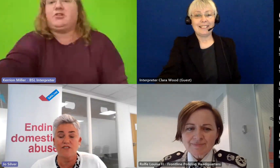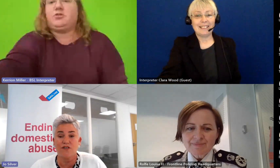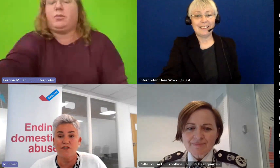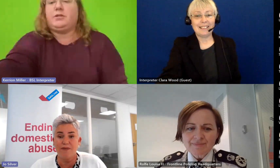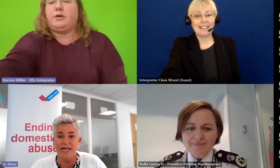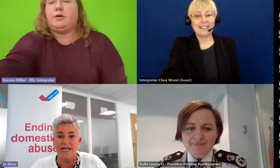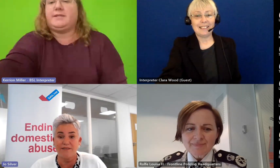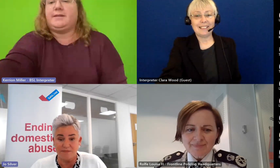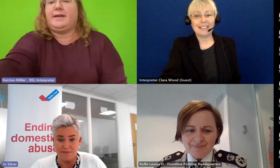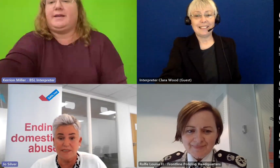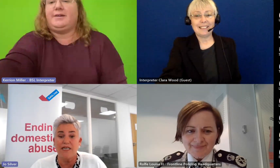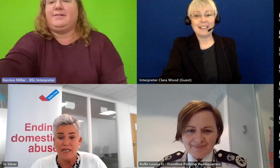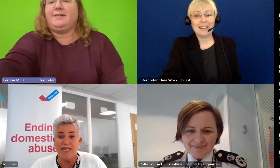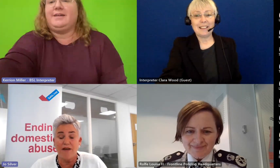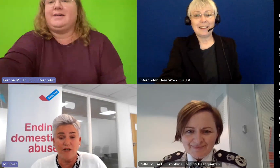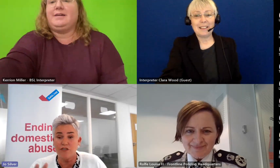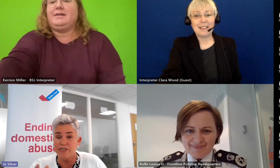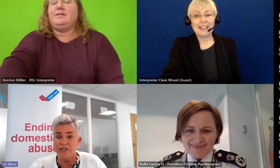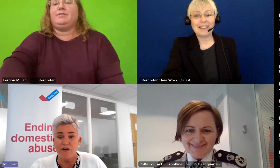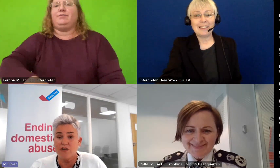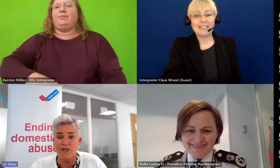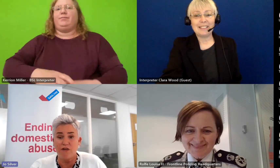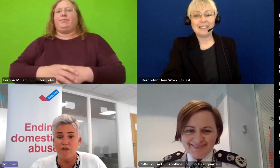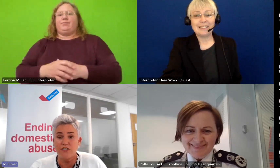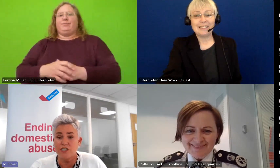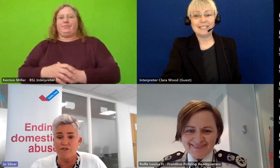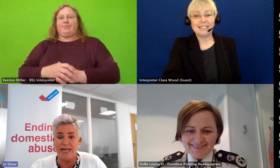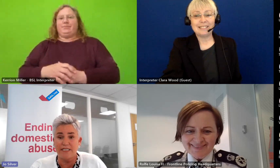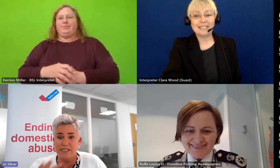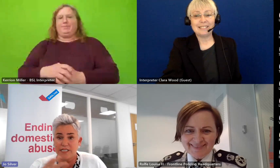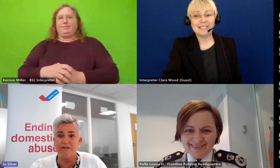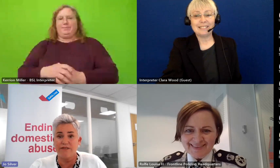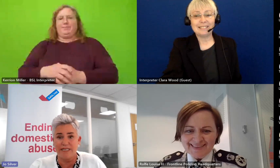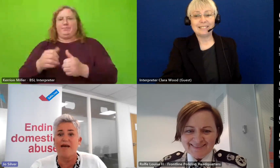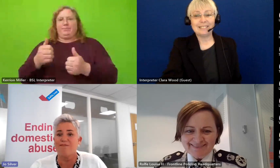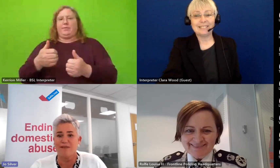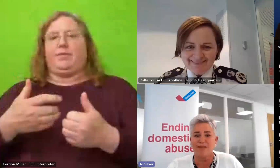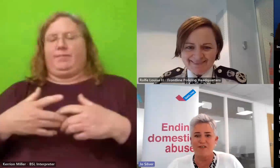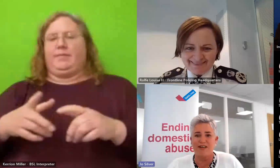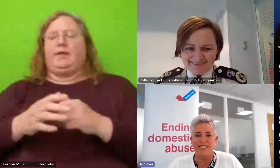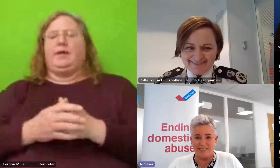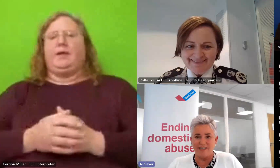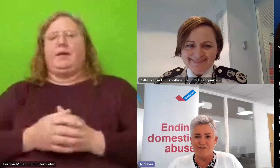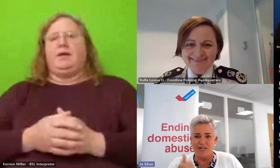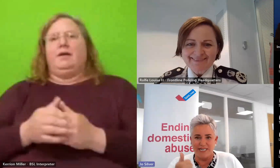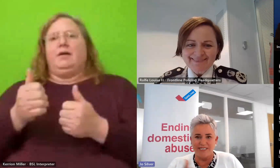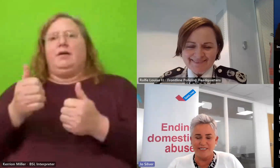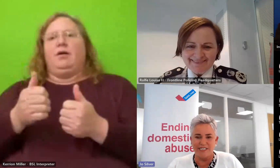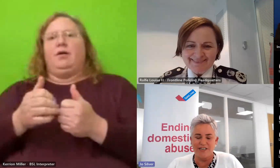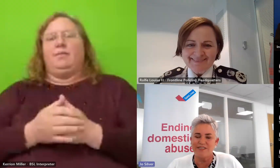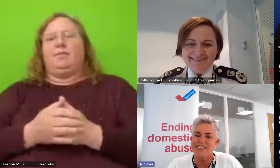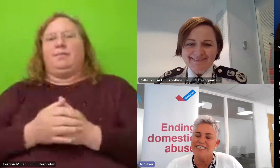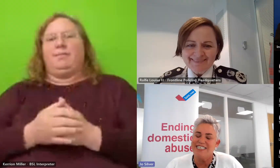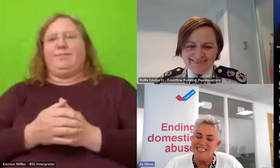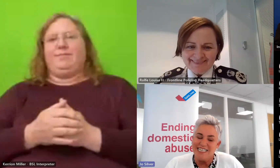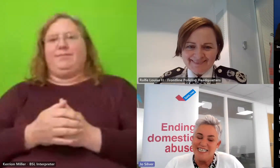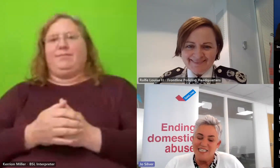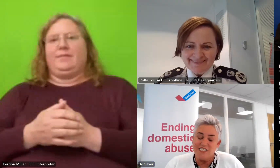Can we switch? Yes, of course we can. Thank you. Carry on. You're on the screen, so yeah, that'd be great. You're fine to